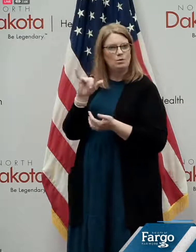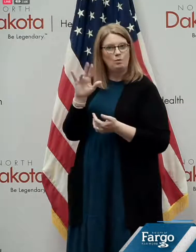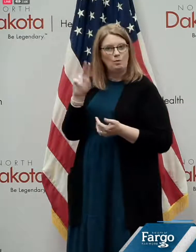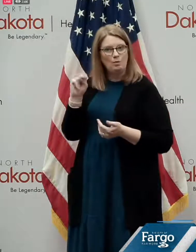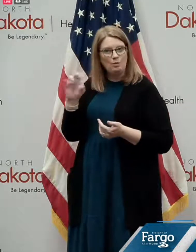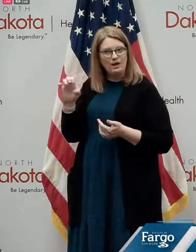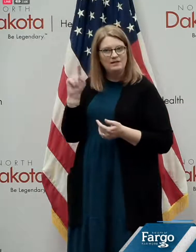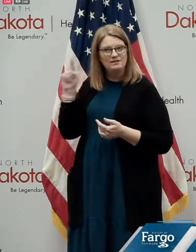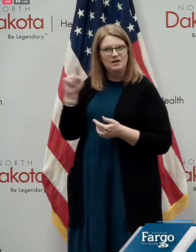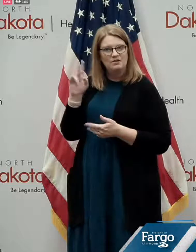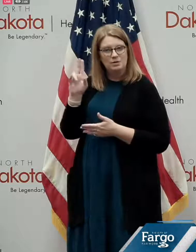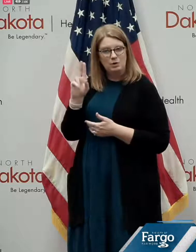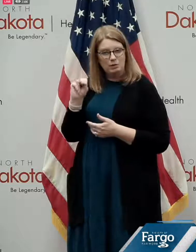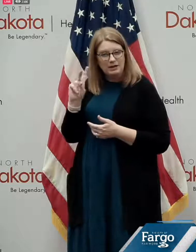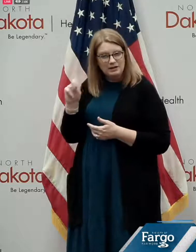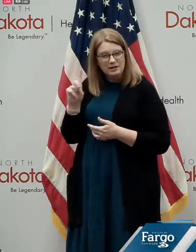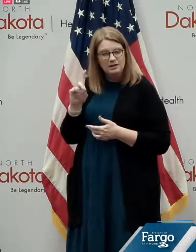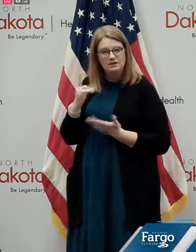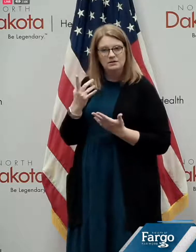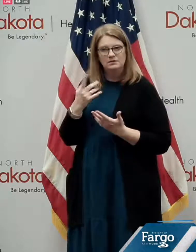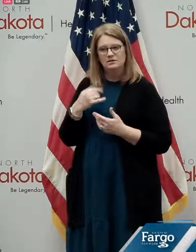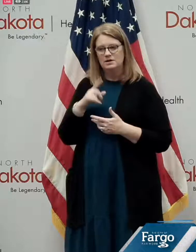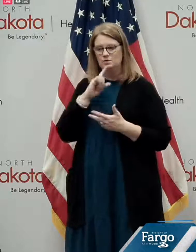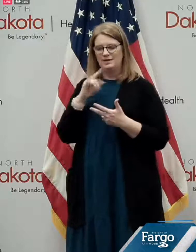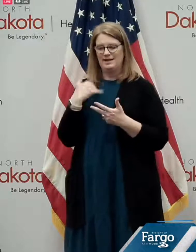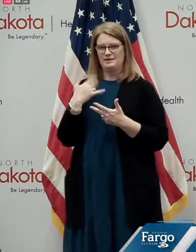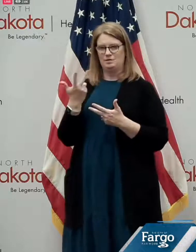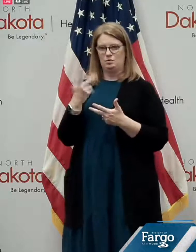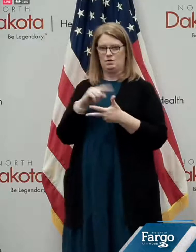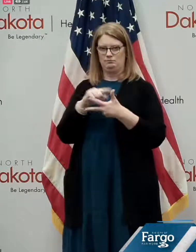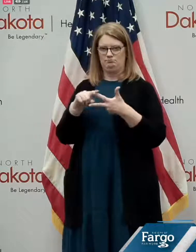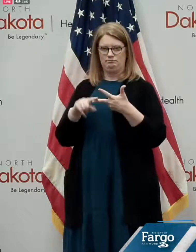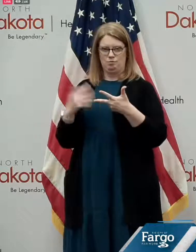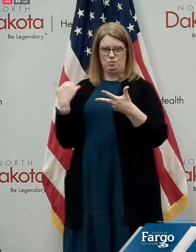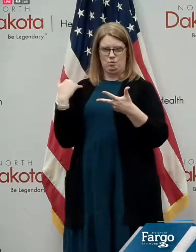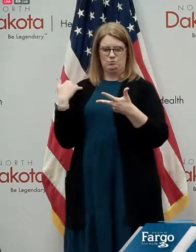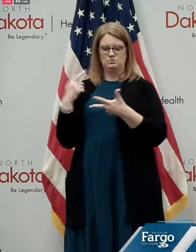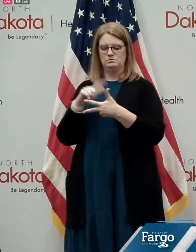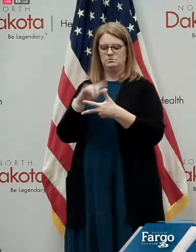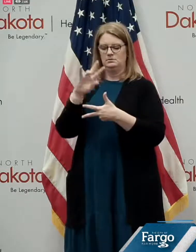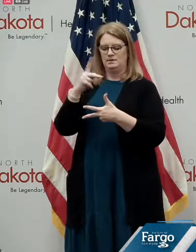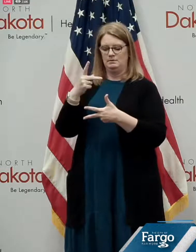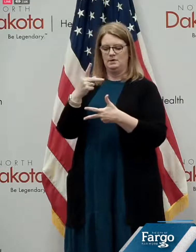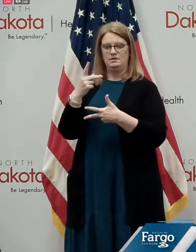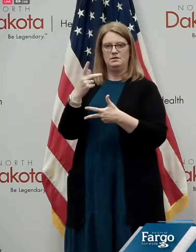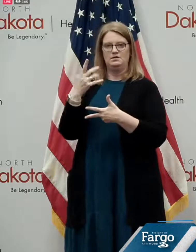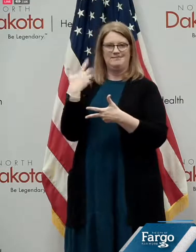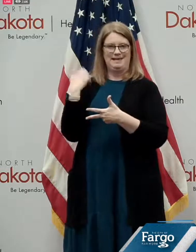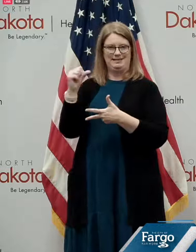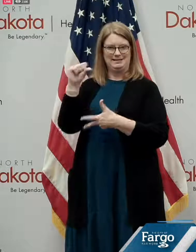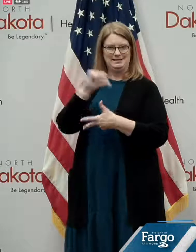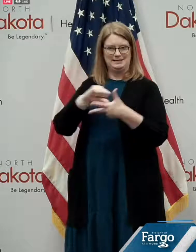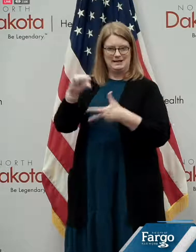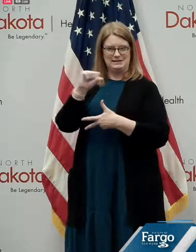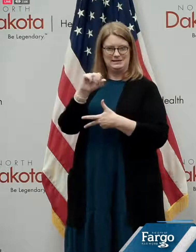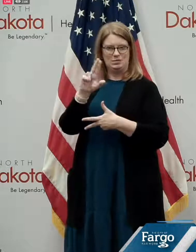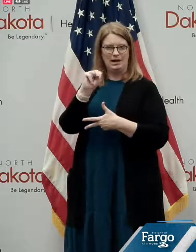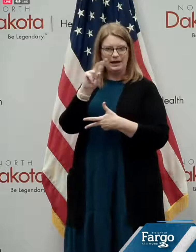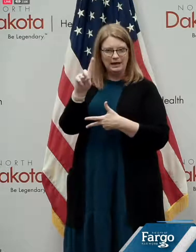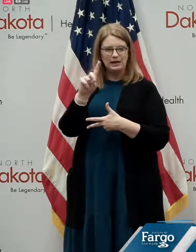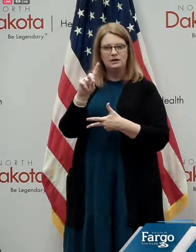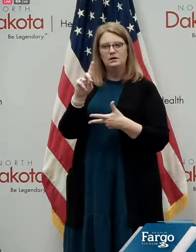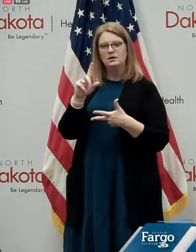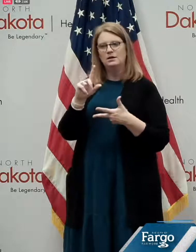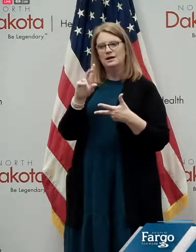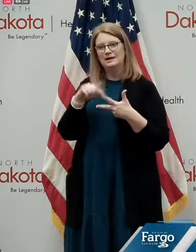from UND, who's doing 3 roles right now. He's VP of Health Sciences at UND and the Dean of the Med